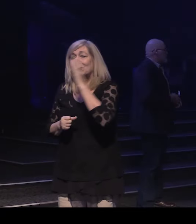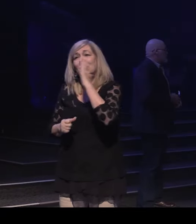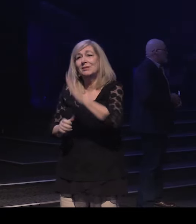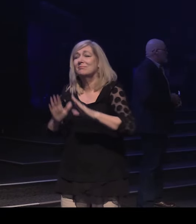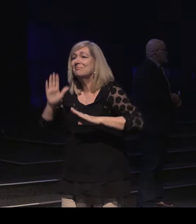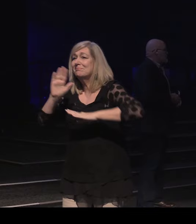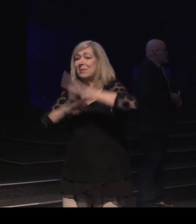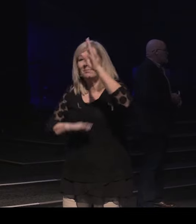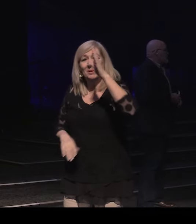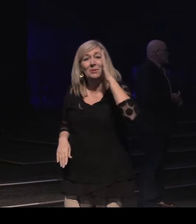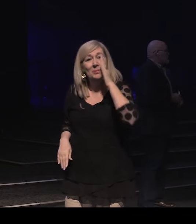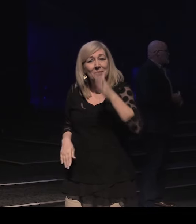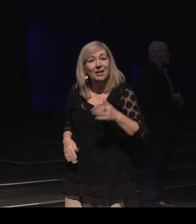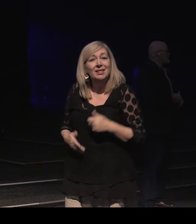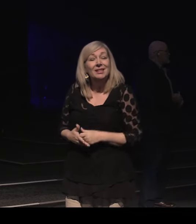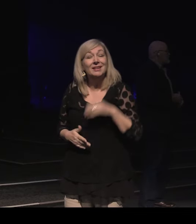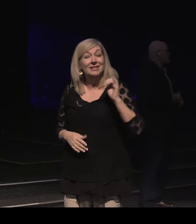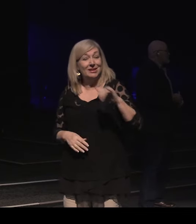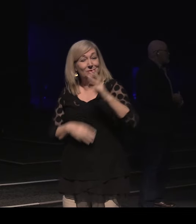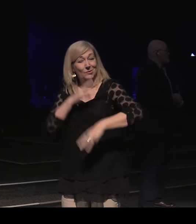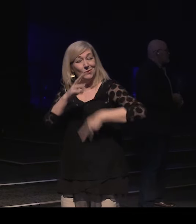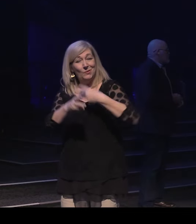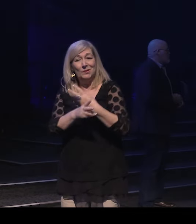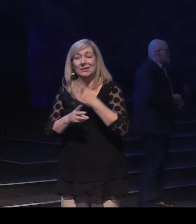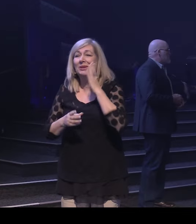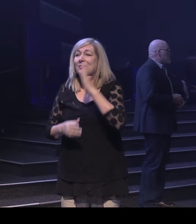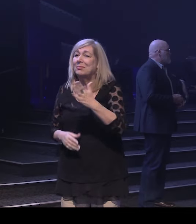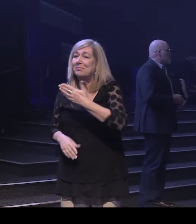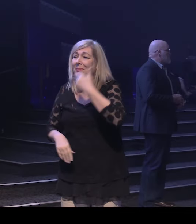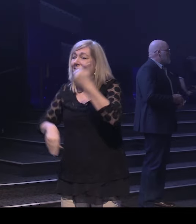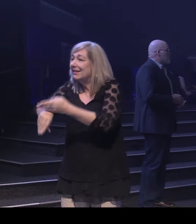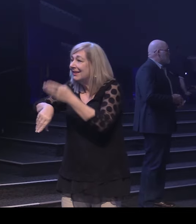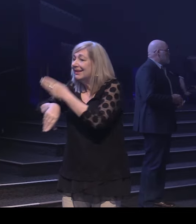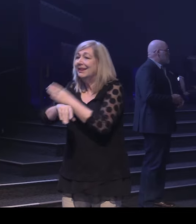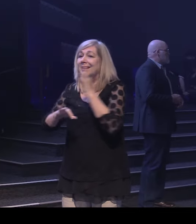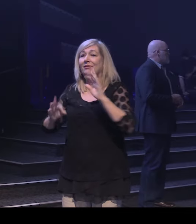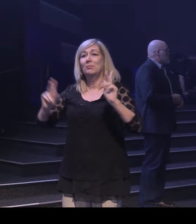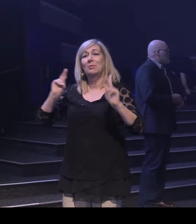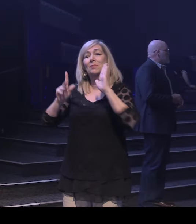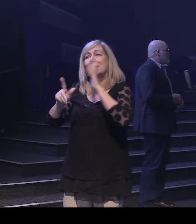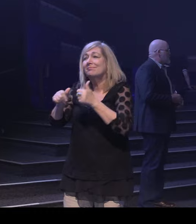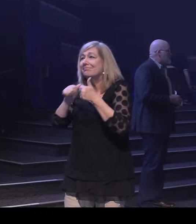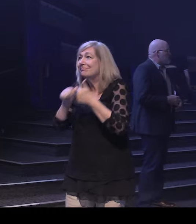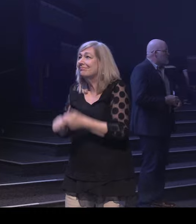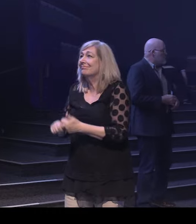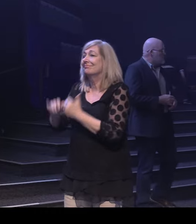have figured out that the world would be a much better place if people would just do what Jesus says.